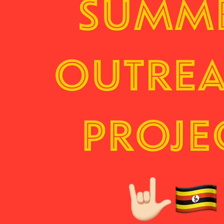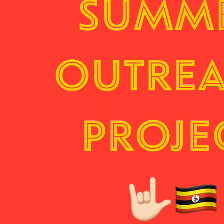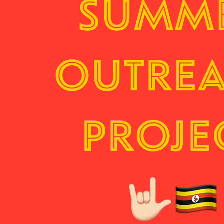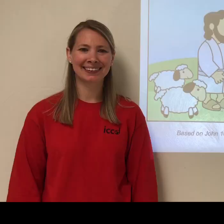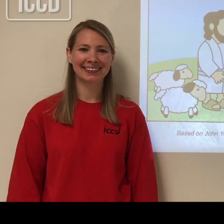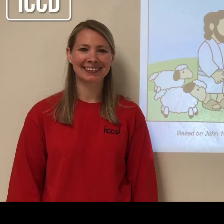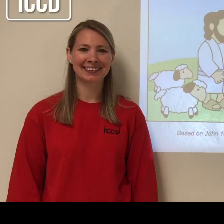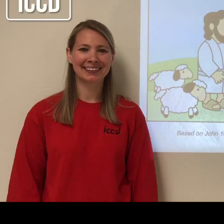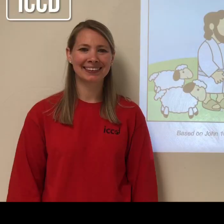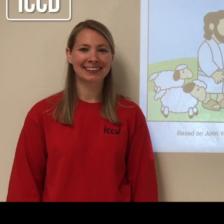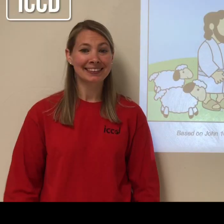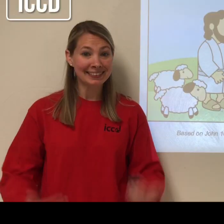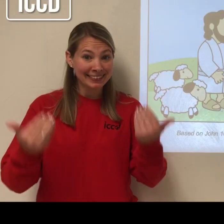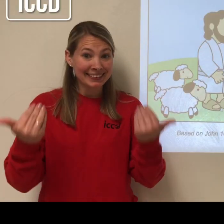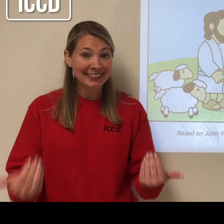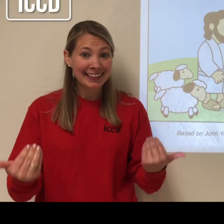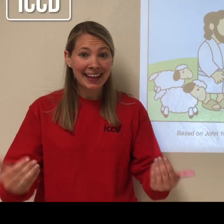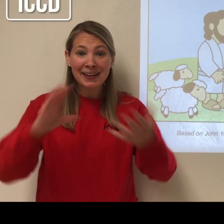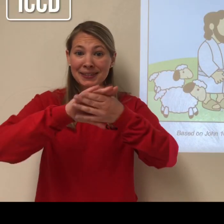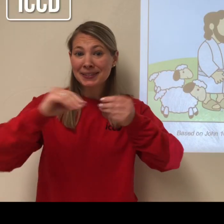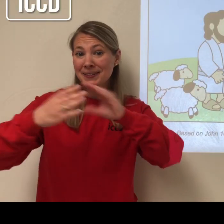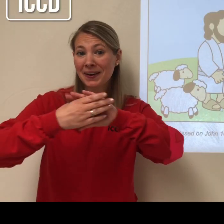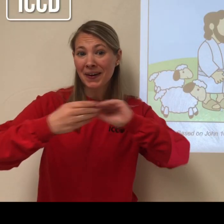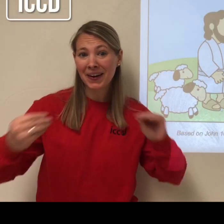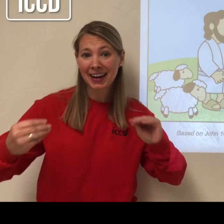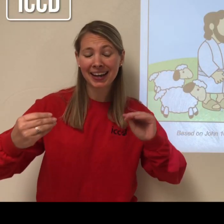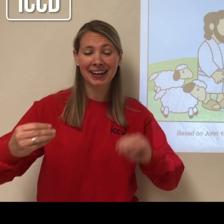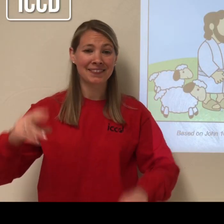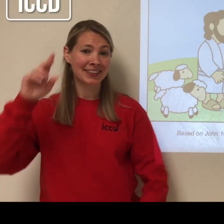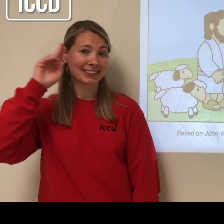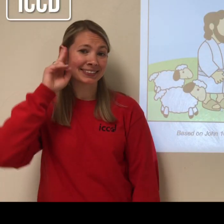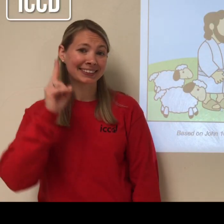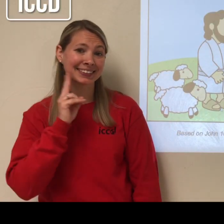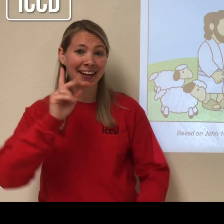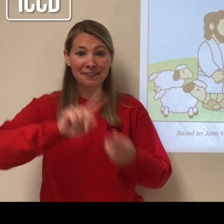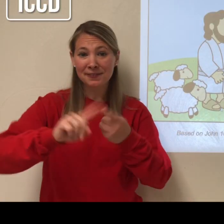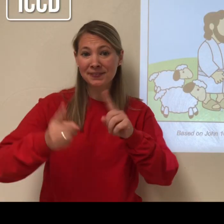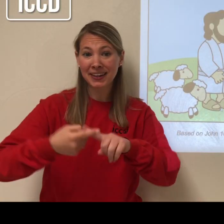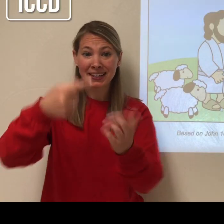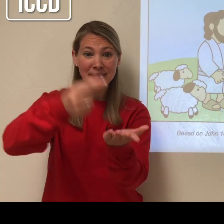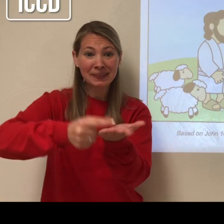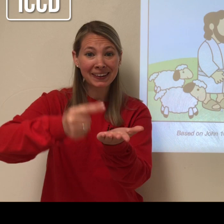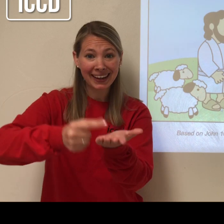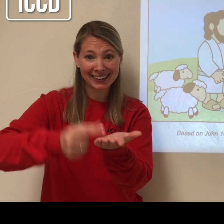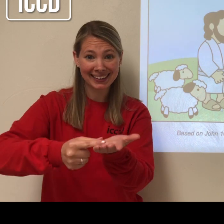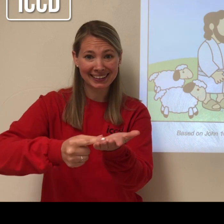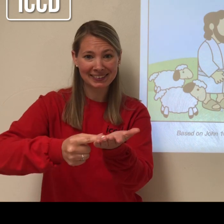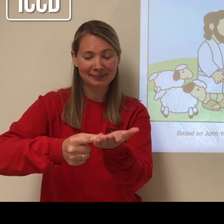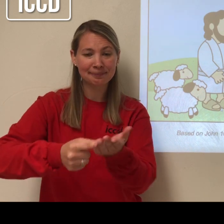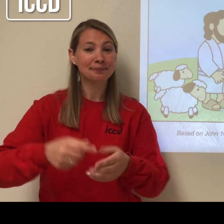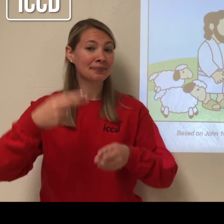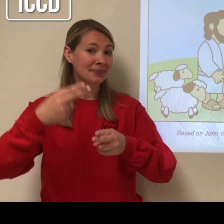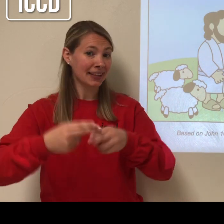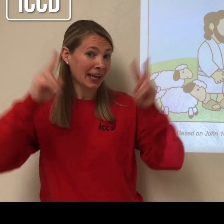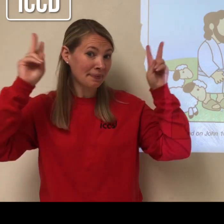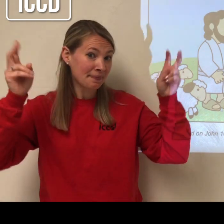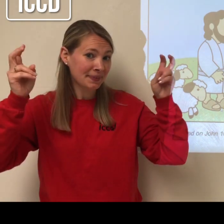This story is for our Ugandan Deaf friends. It's called Jesus Little